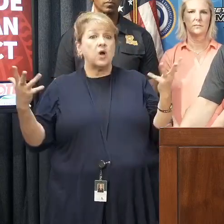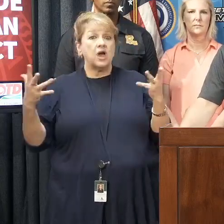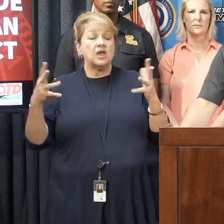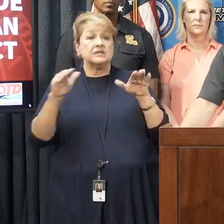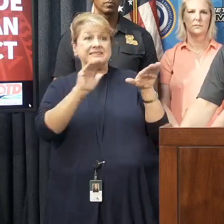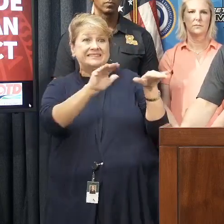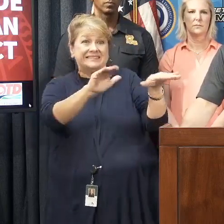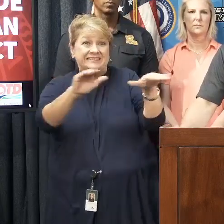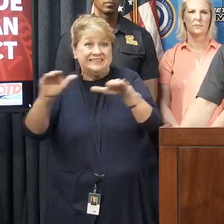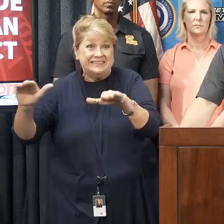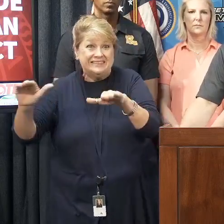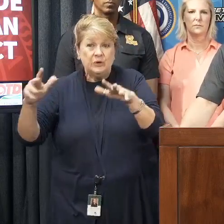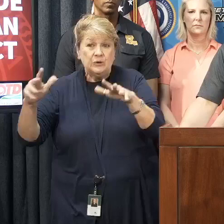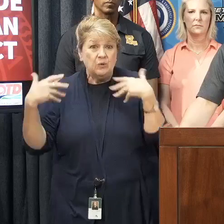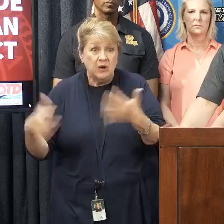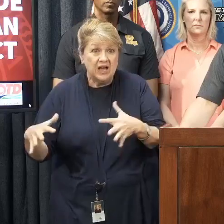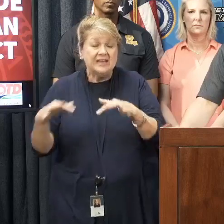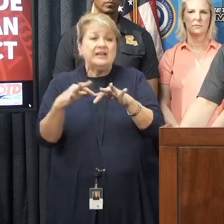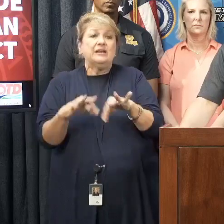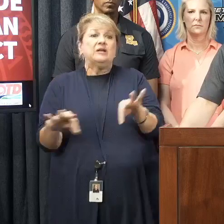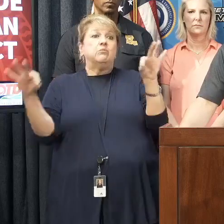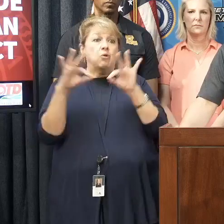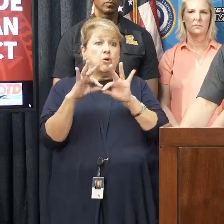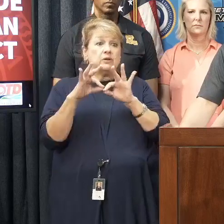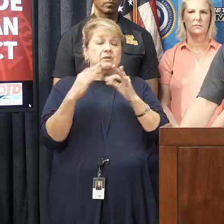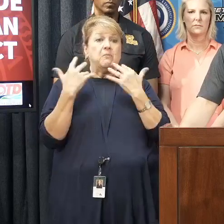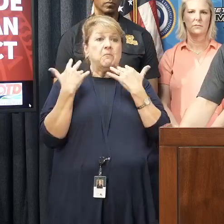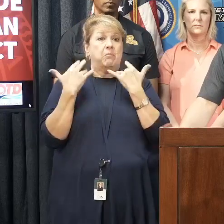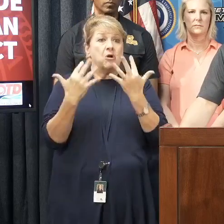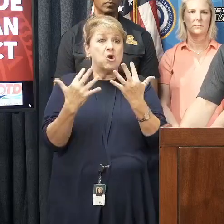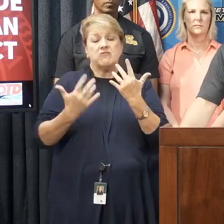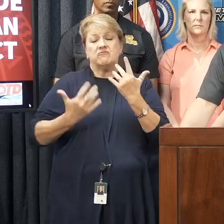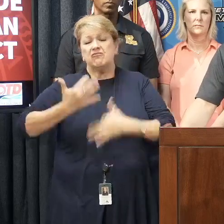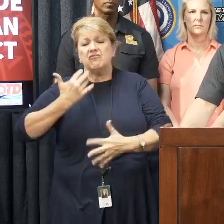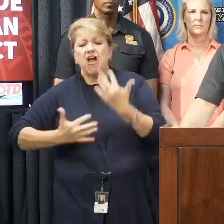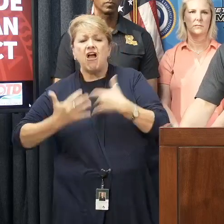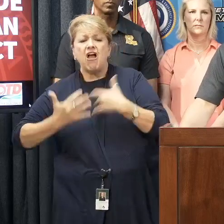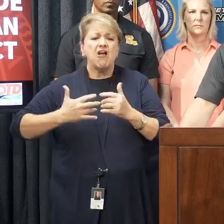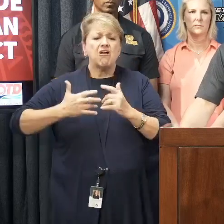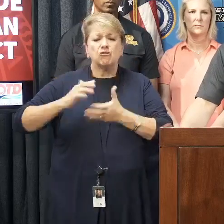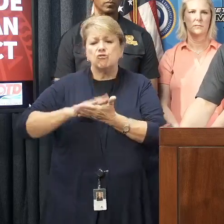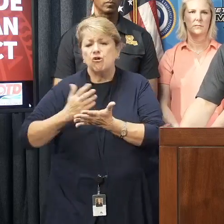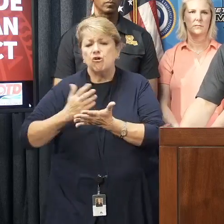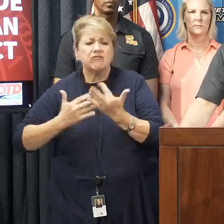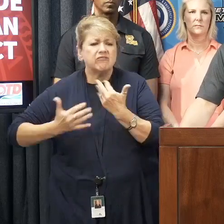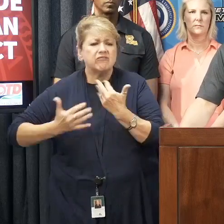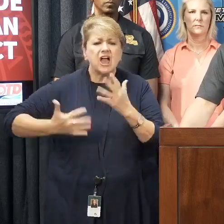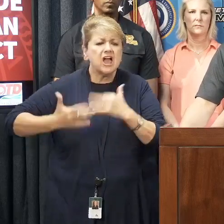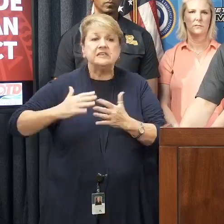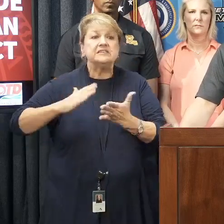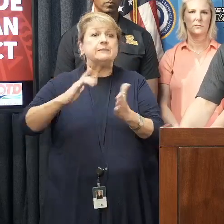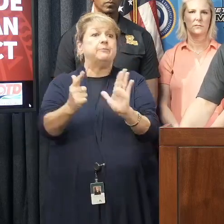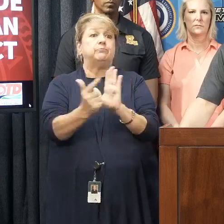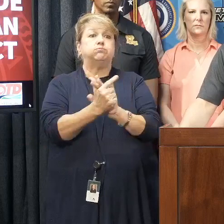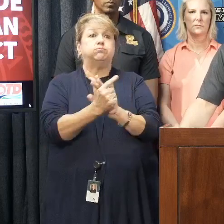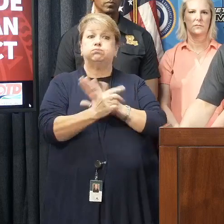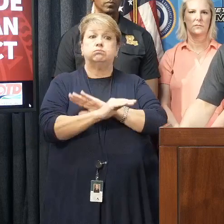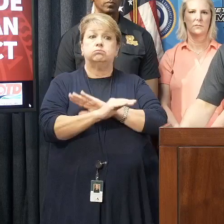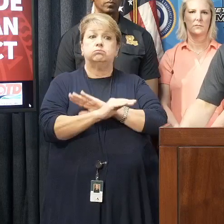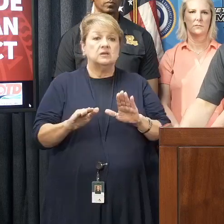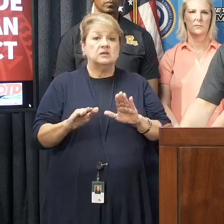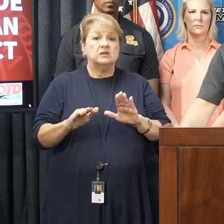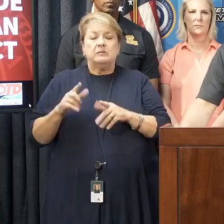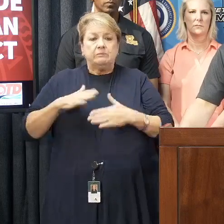the importance of the ongoing burn ban and to encourage the public's compliance